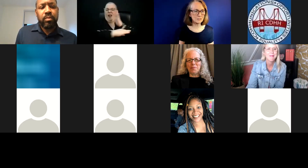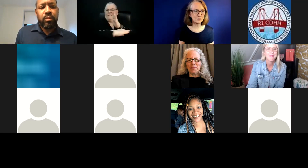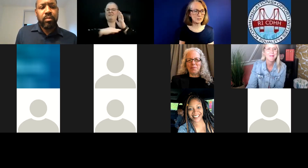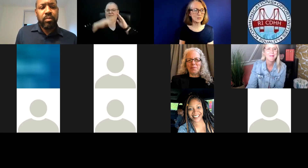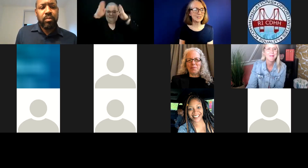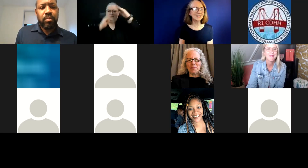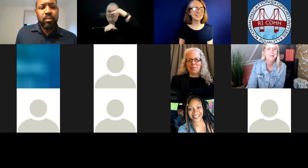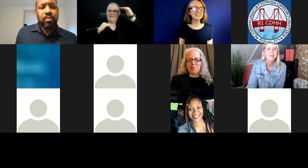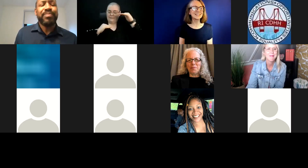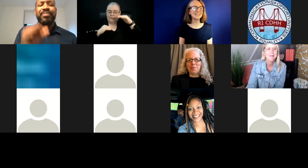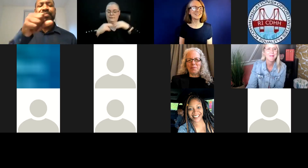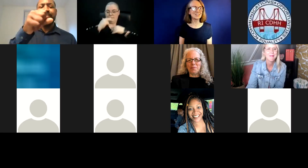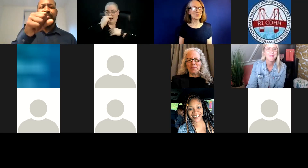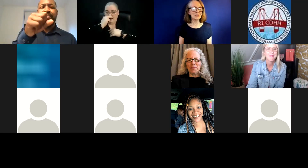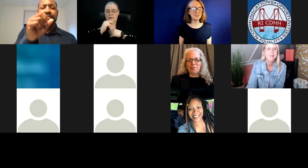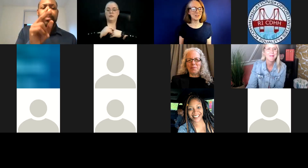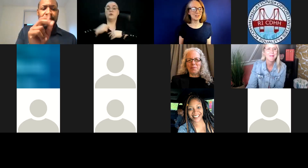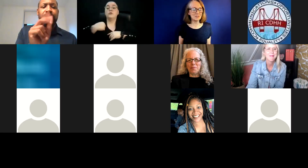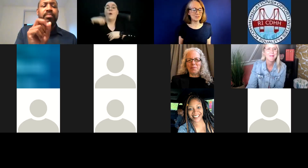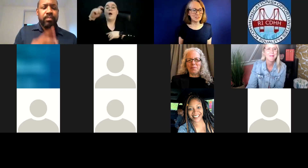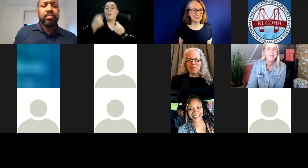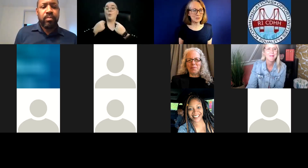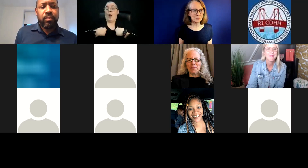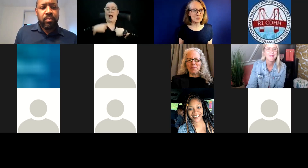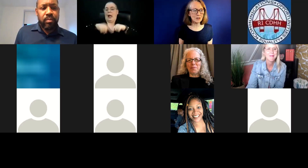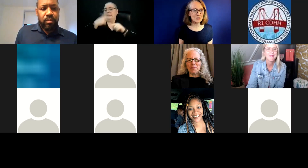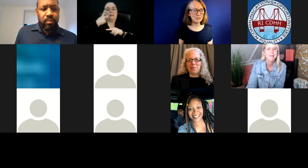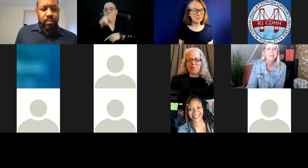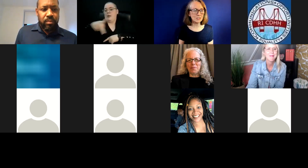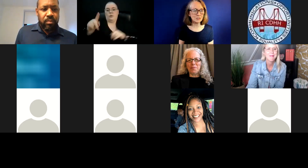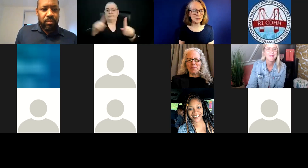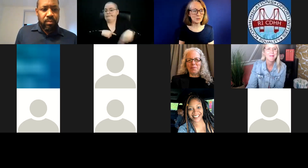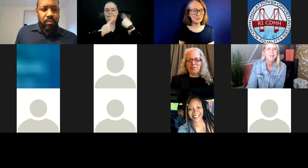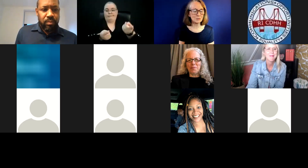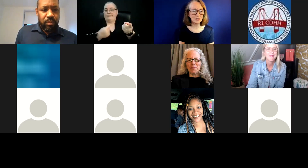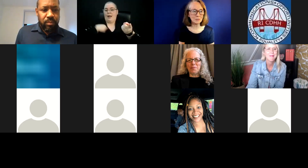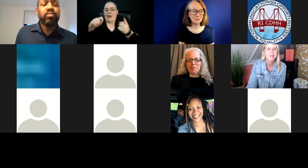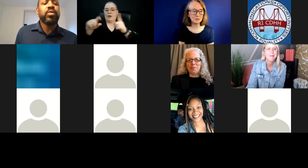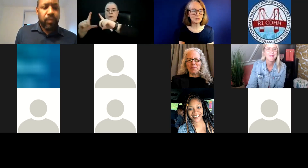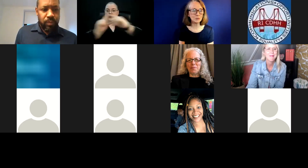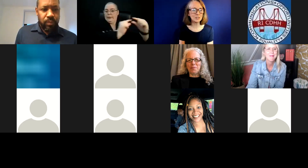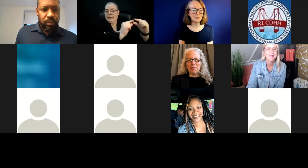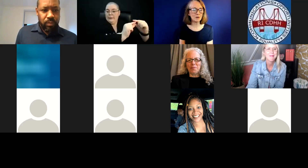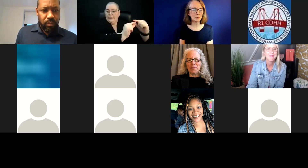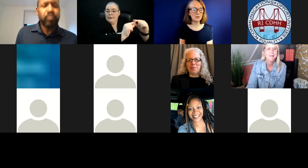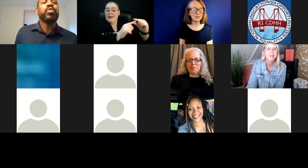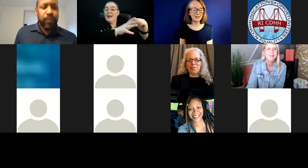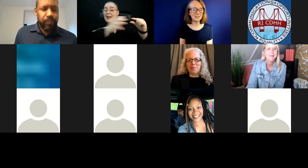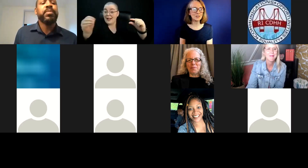So also you were kind of cut off, Ernest. So it was a little hard to read you. I wasn't really able to look at the PowerPoint. I had to turn it